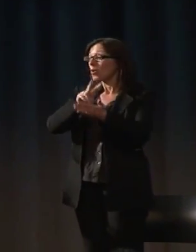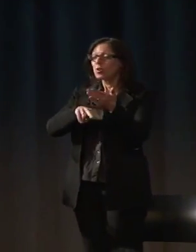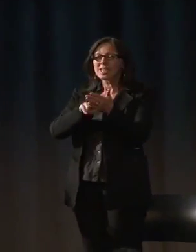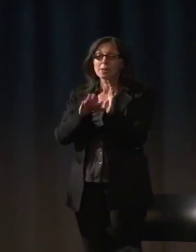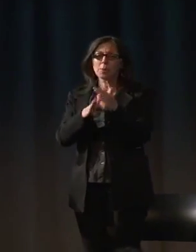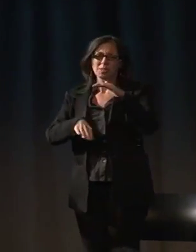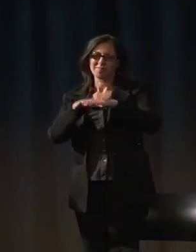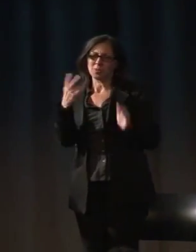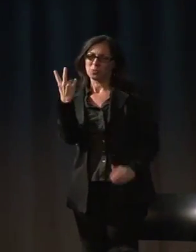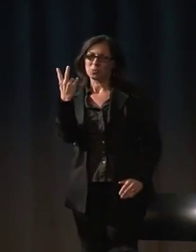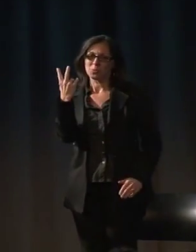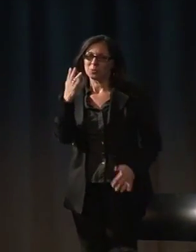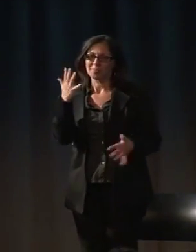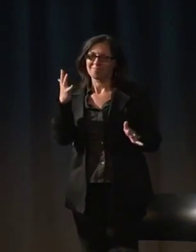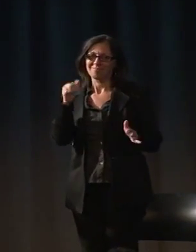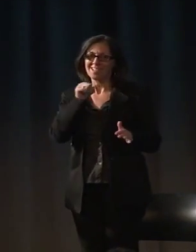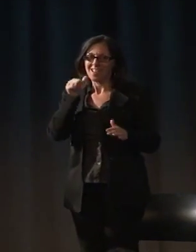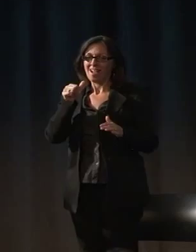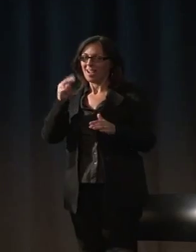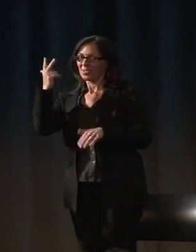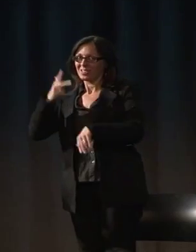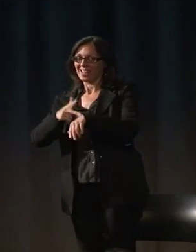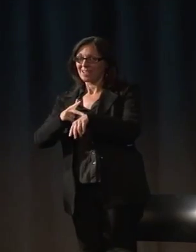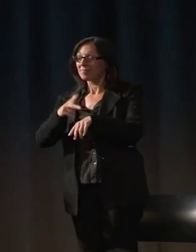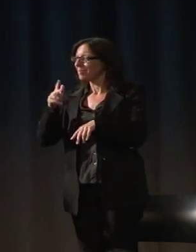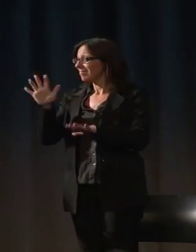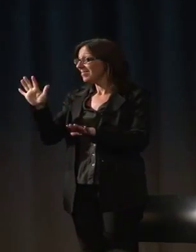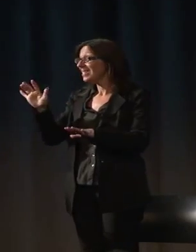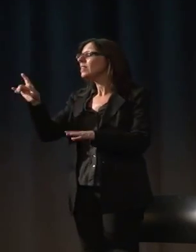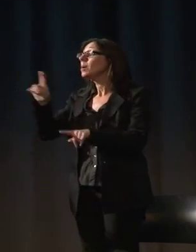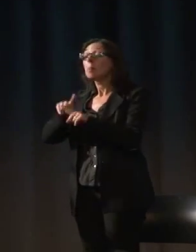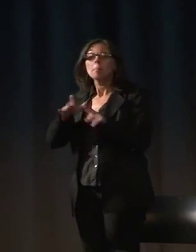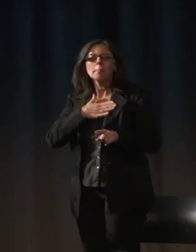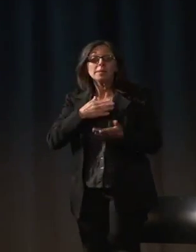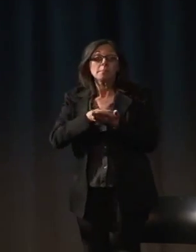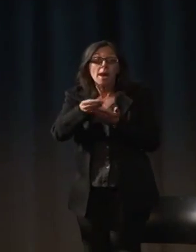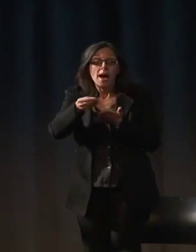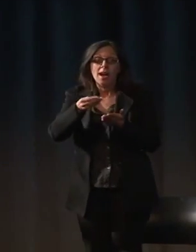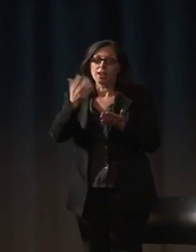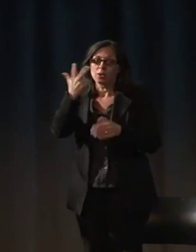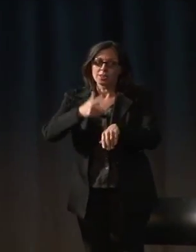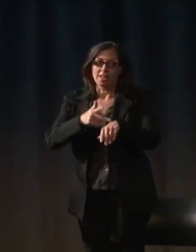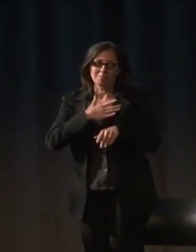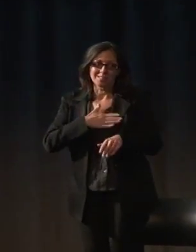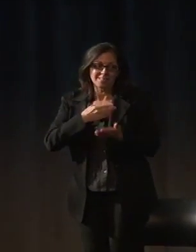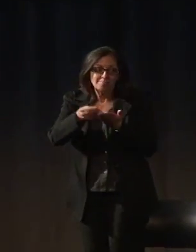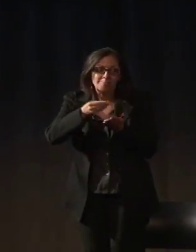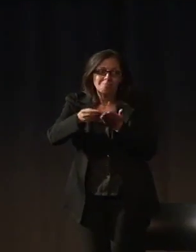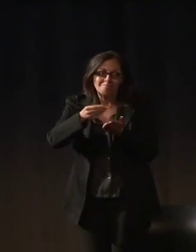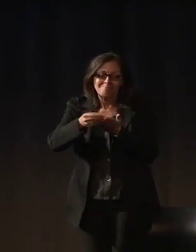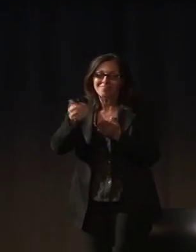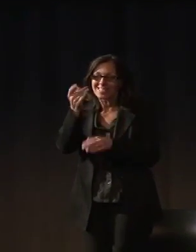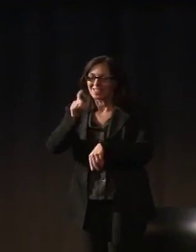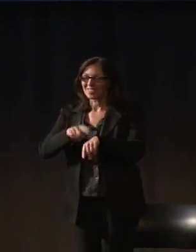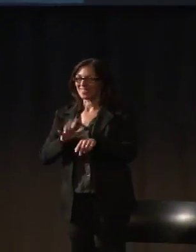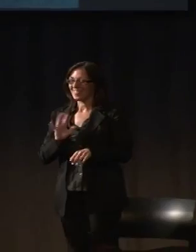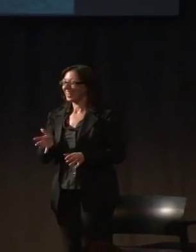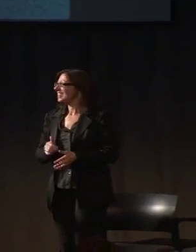3 times. But of course, you have to buy them 3 times, which is very good also for... Can I have a first slide,